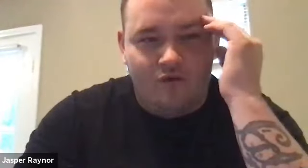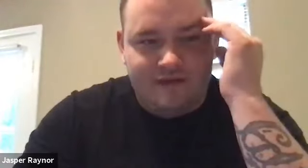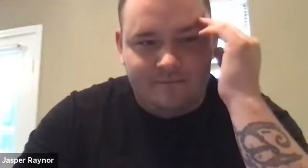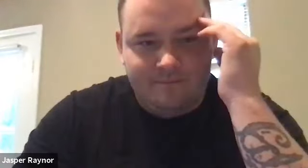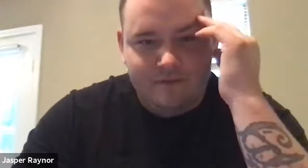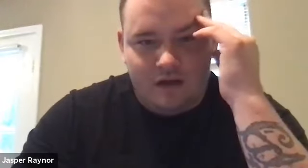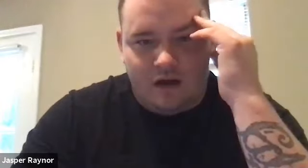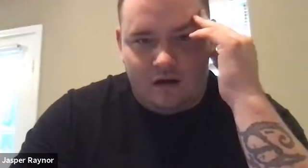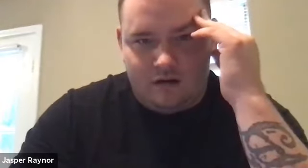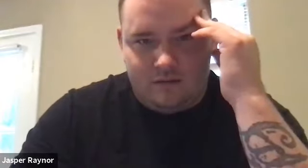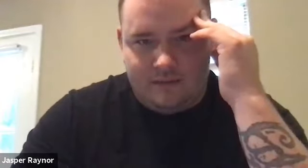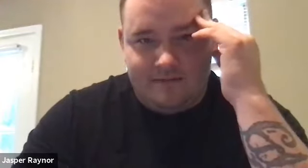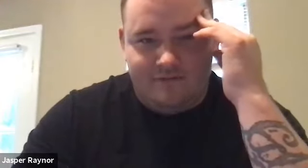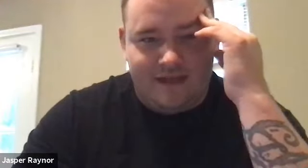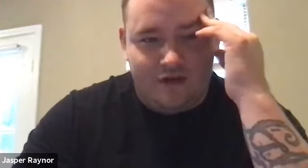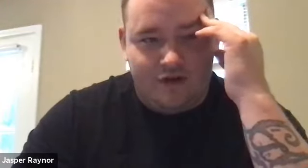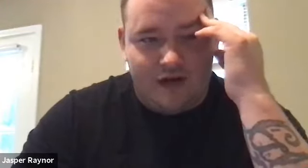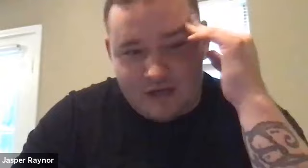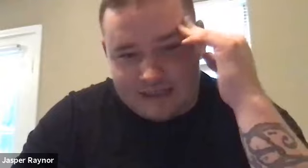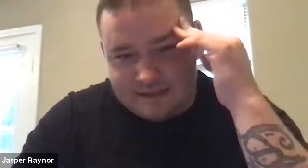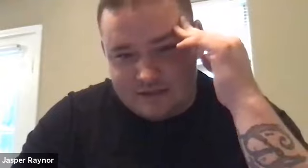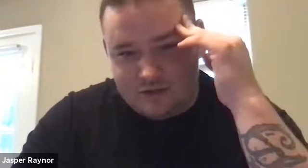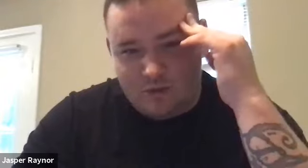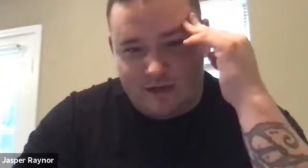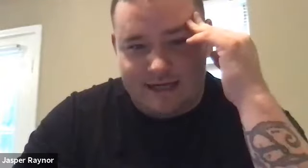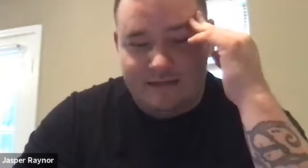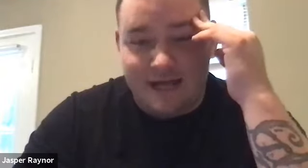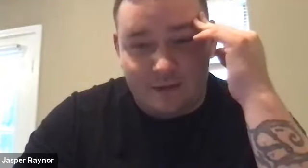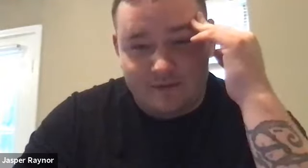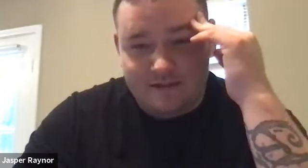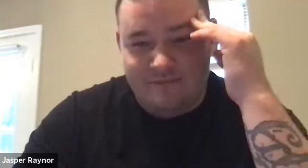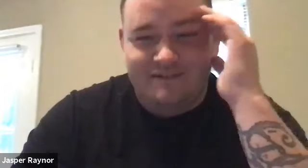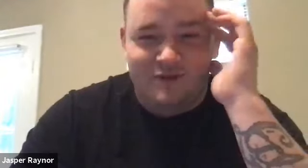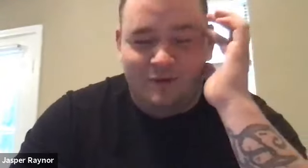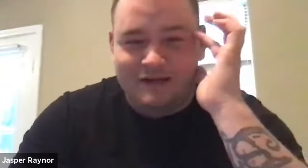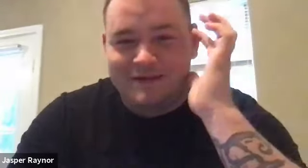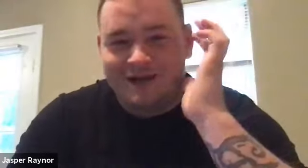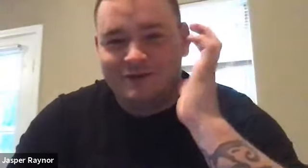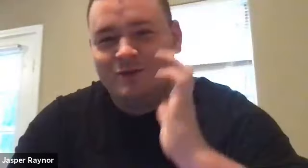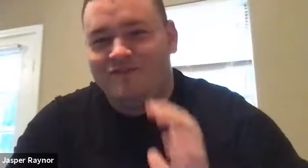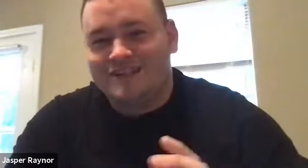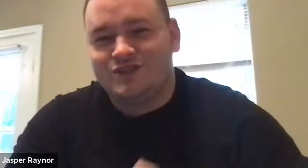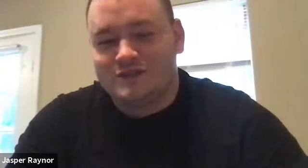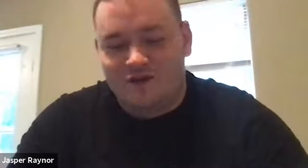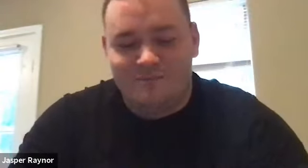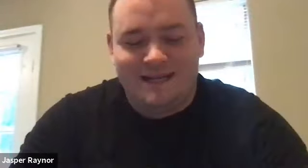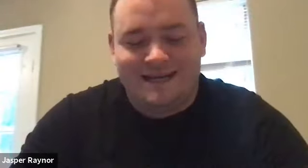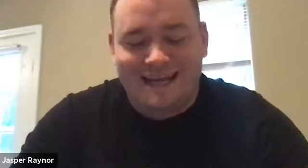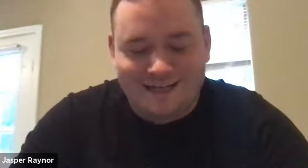often. If they are not practiced, you will not get them down. And if you don't get them down, you will find yourself being